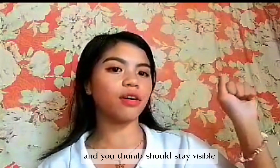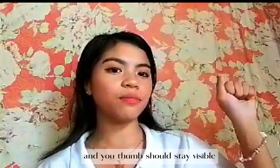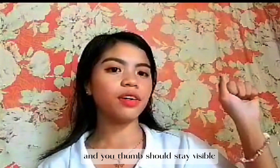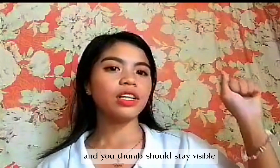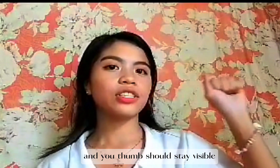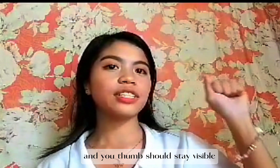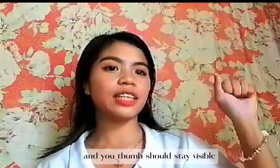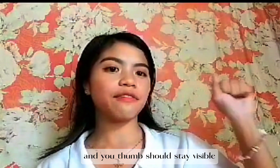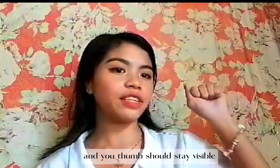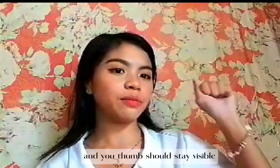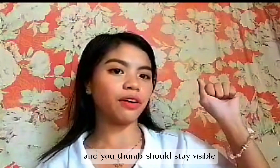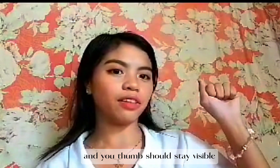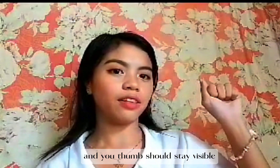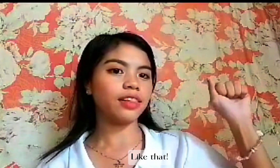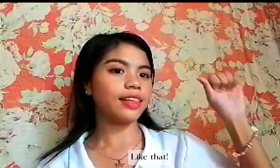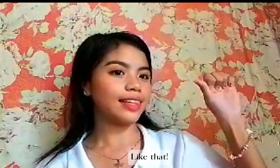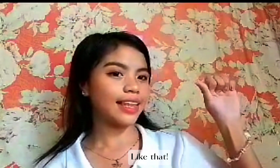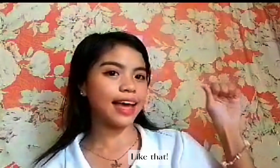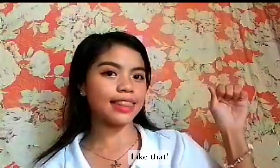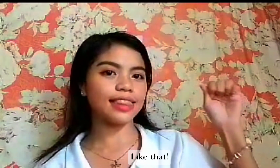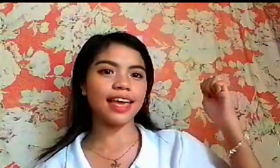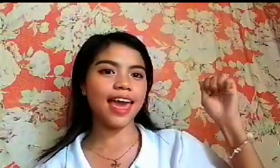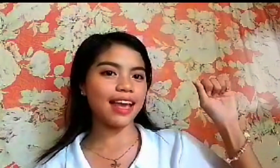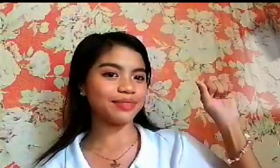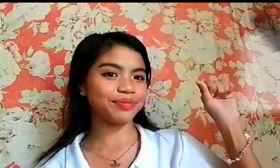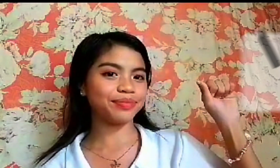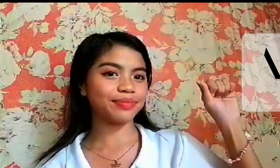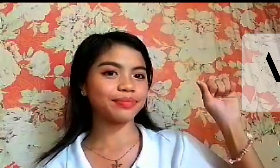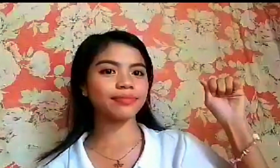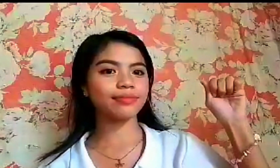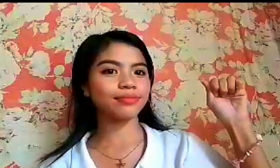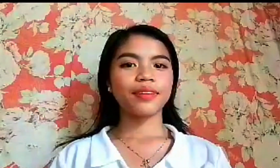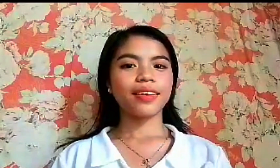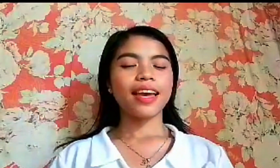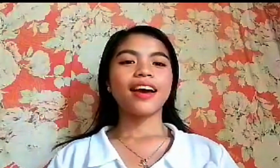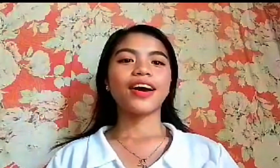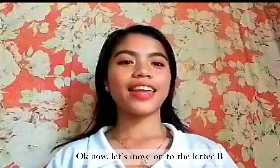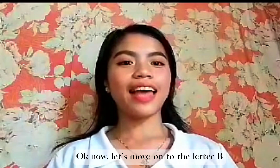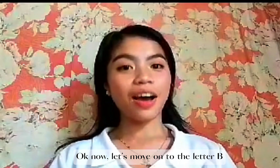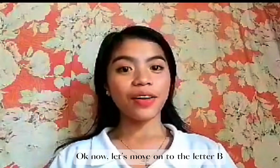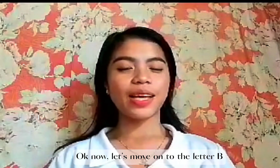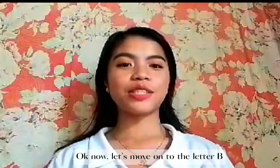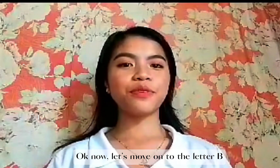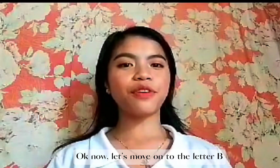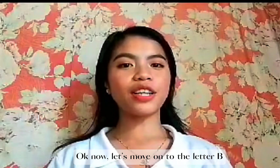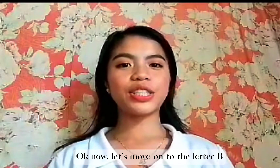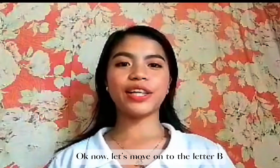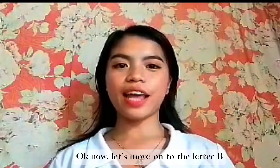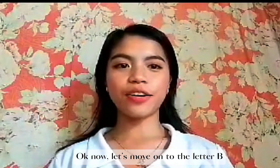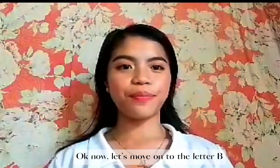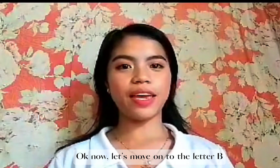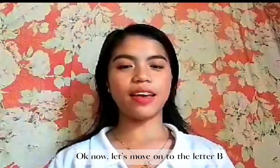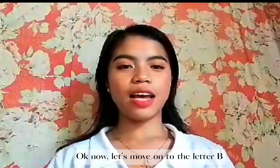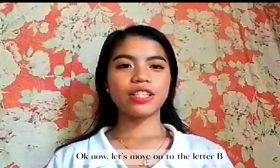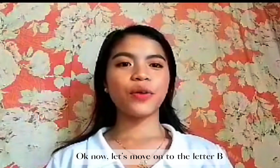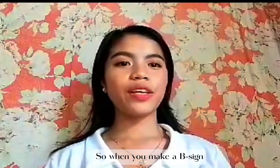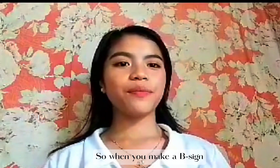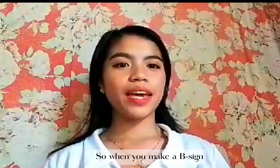thumb should stay visible, like that. A. Okay, now let's move on to the letter B. So when you make a